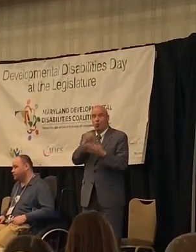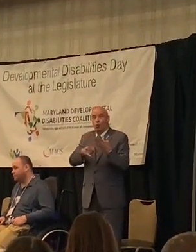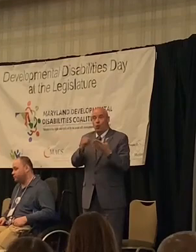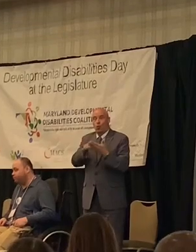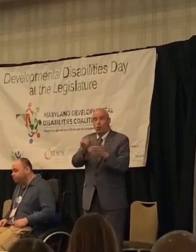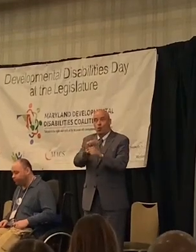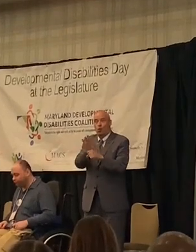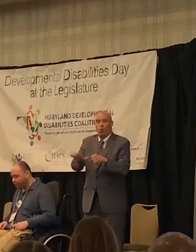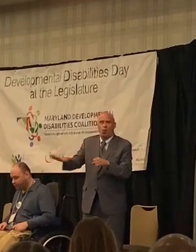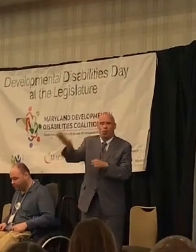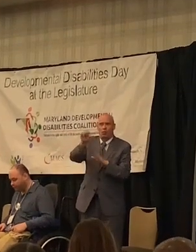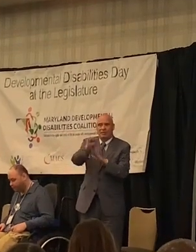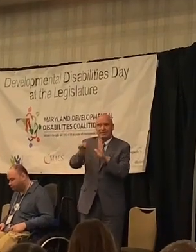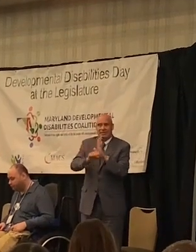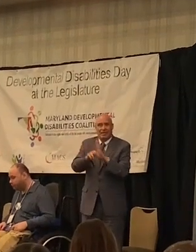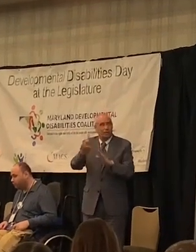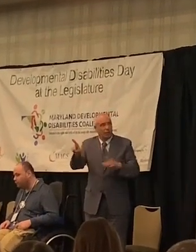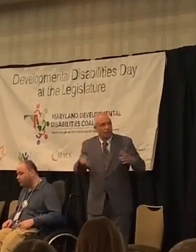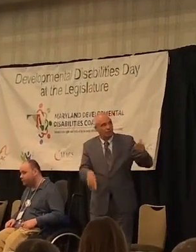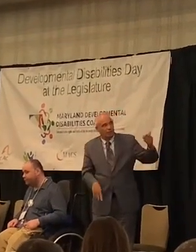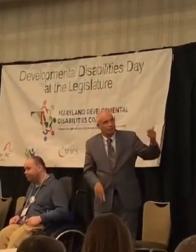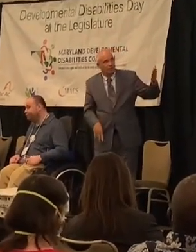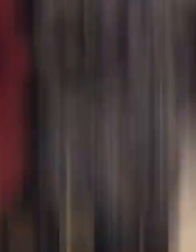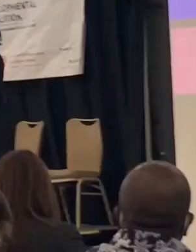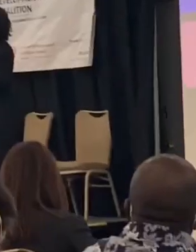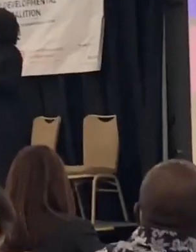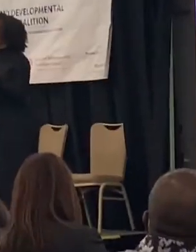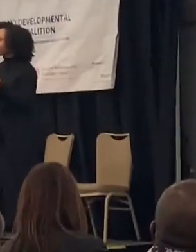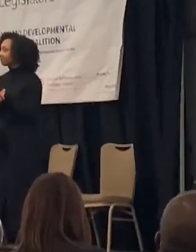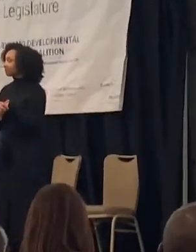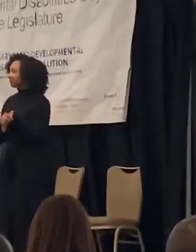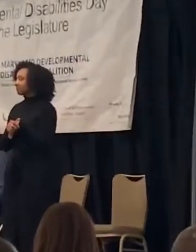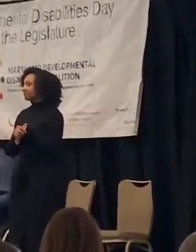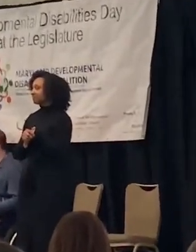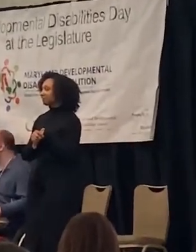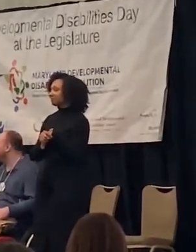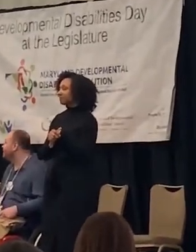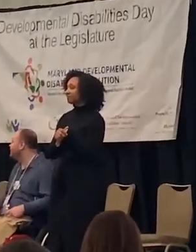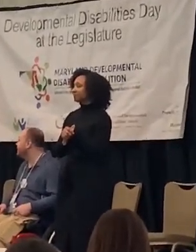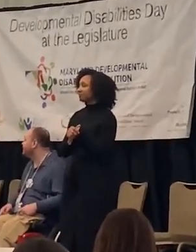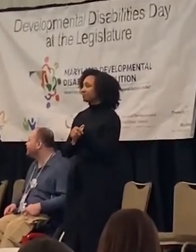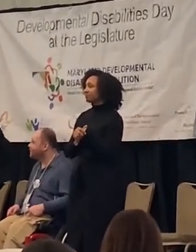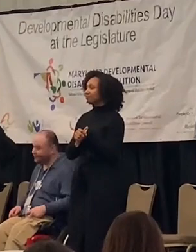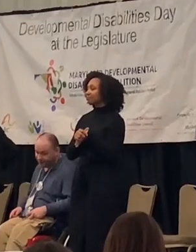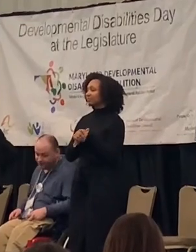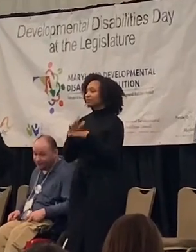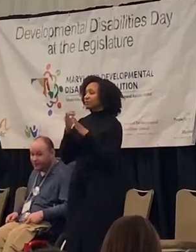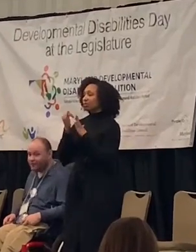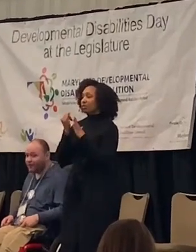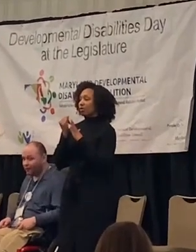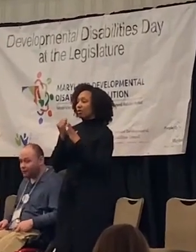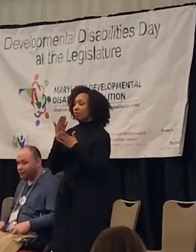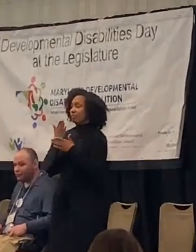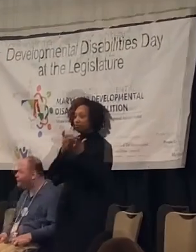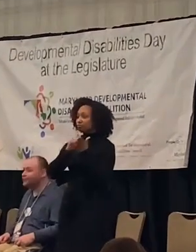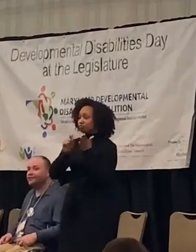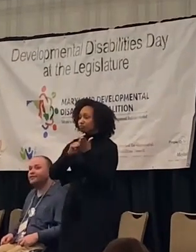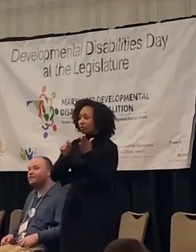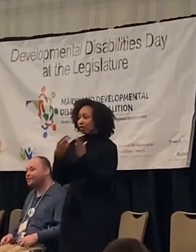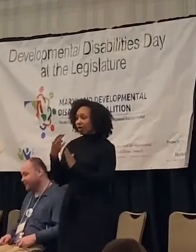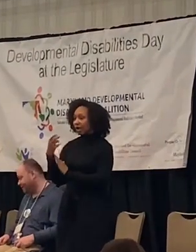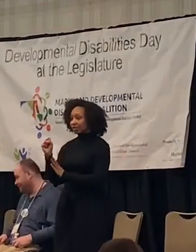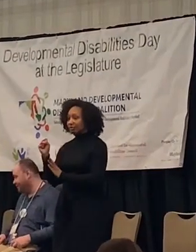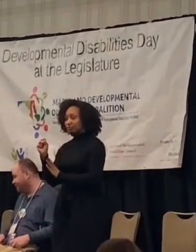was all over the state of Maryland so the artwork our art contest is a coloring book contest where students in high school can